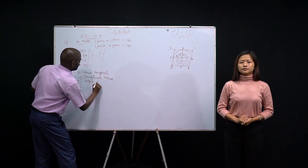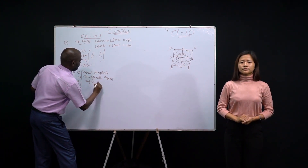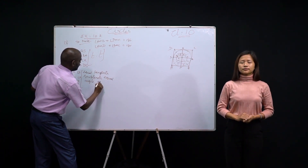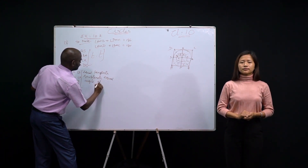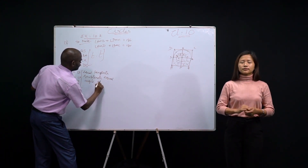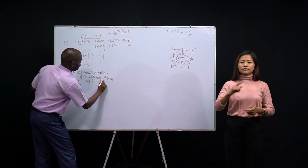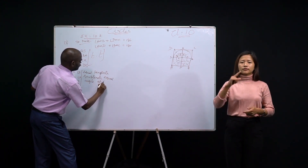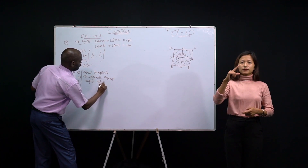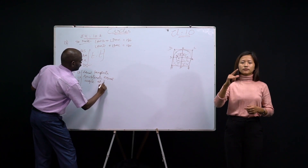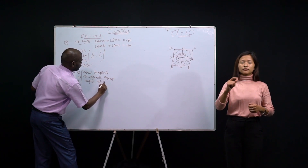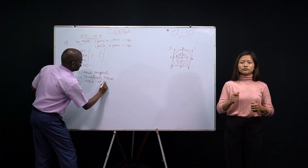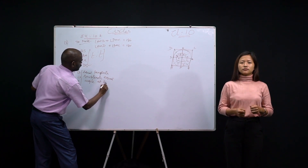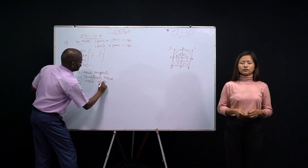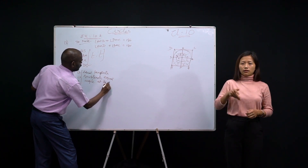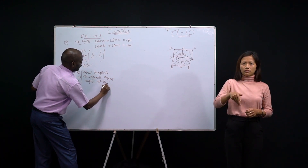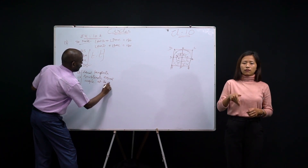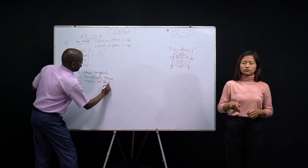angle at